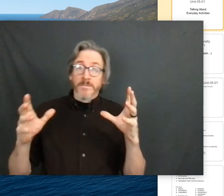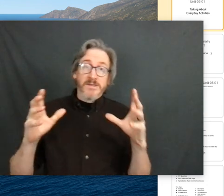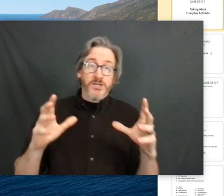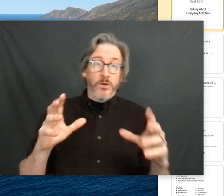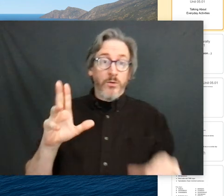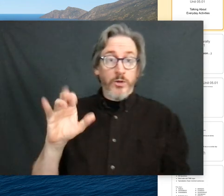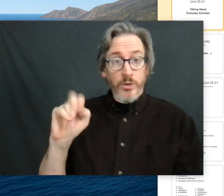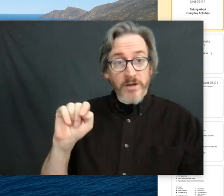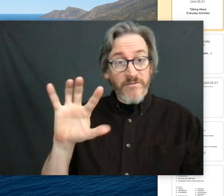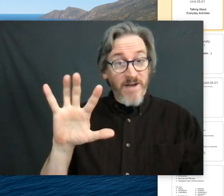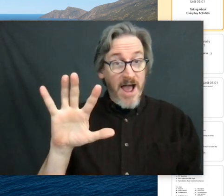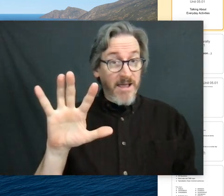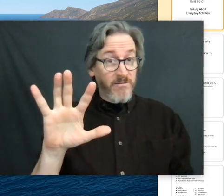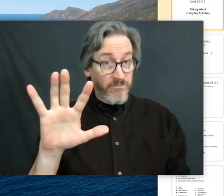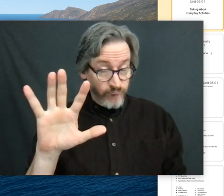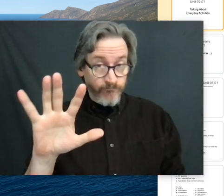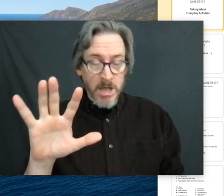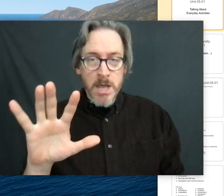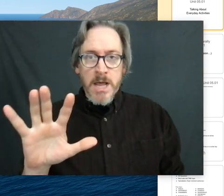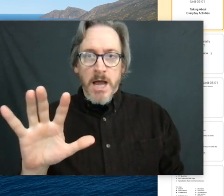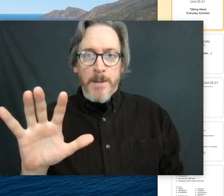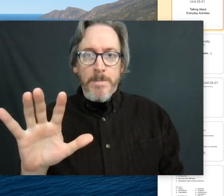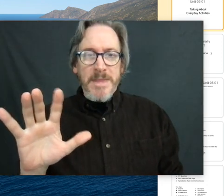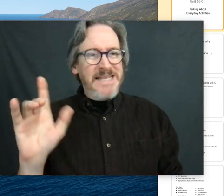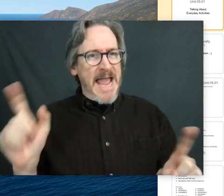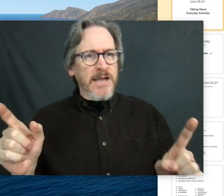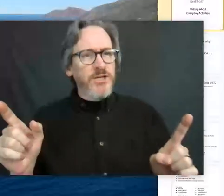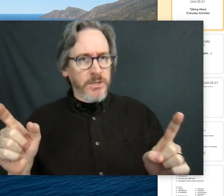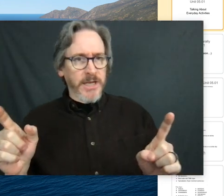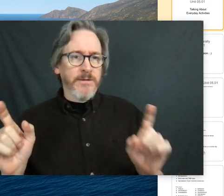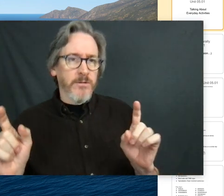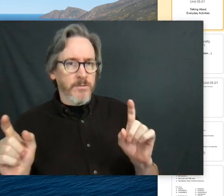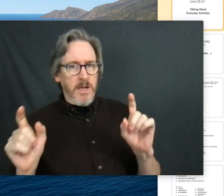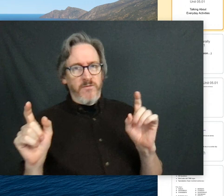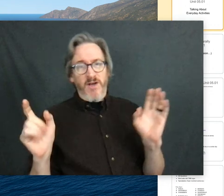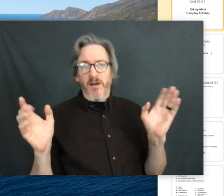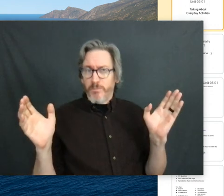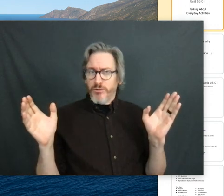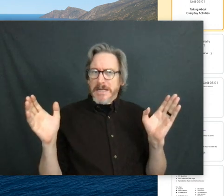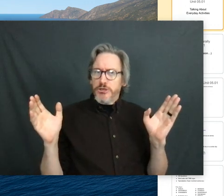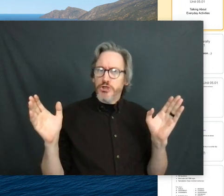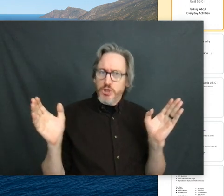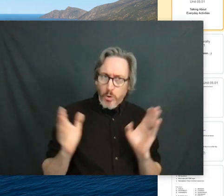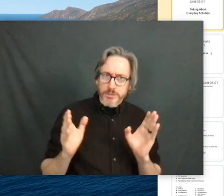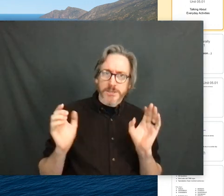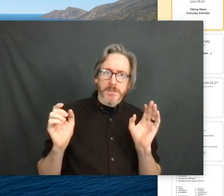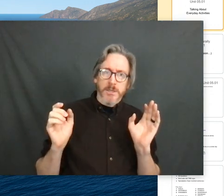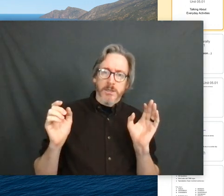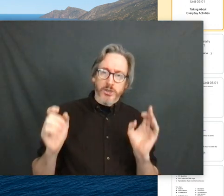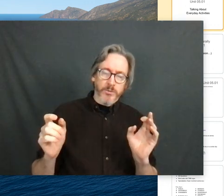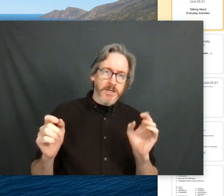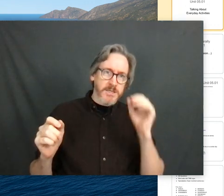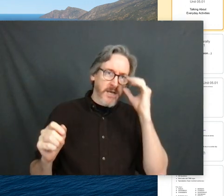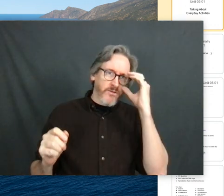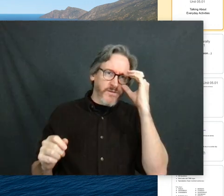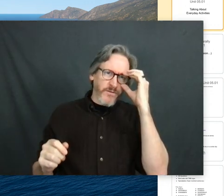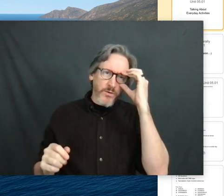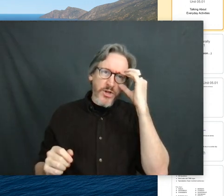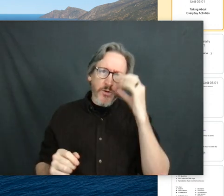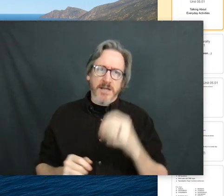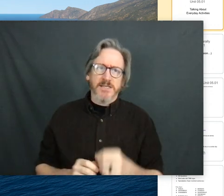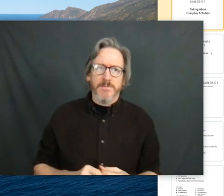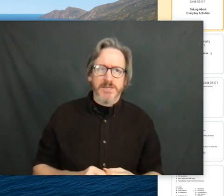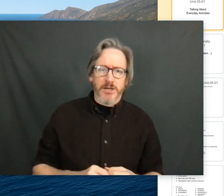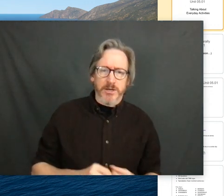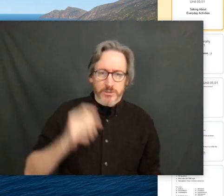Okay, so Unit 5 is actually a pretty short unit. There's a few